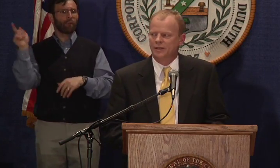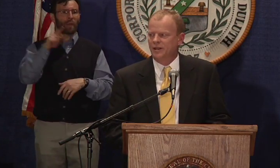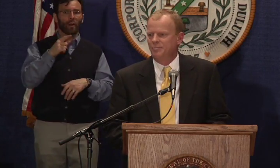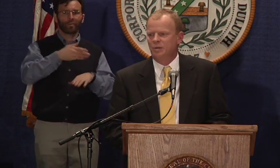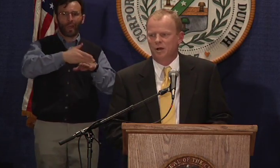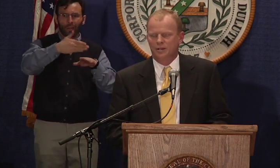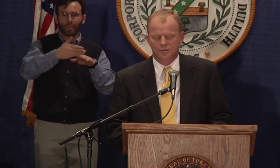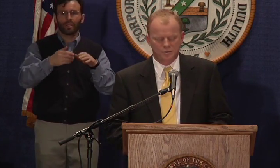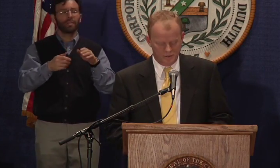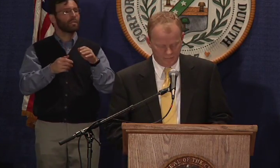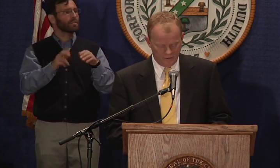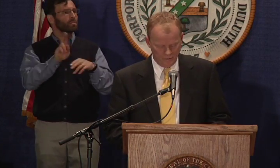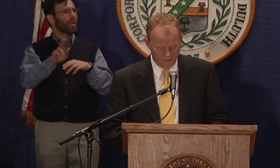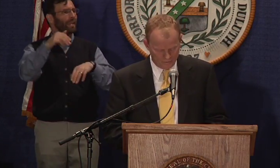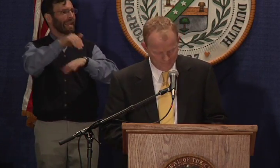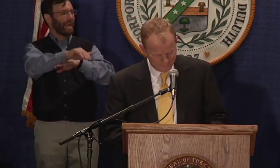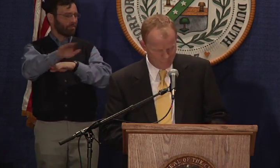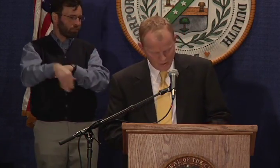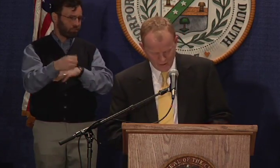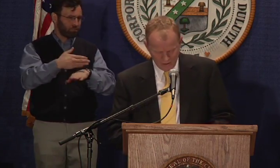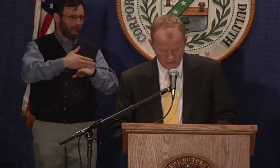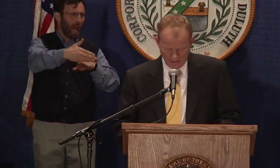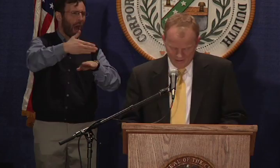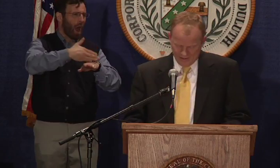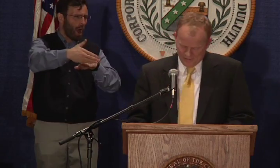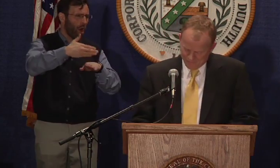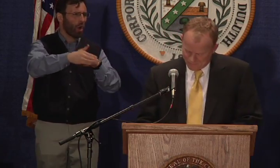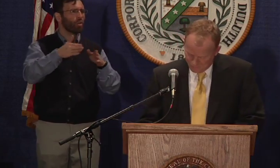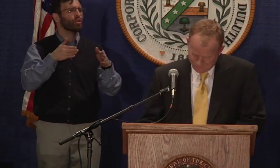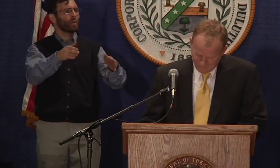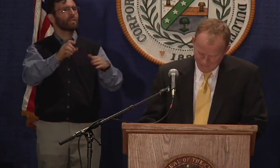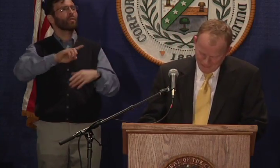and spent the night plowing the streets of Duluth.